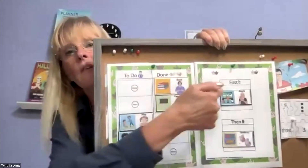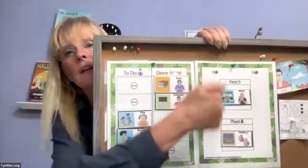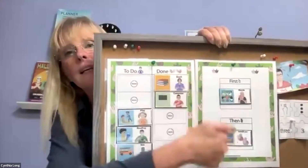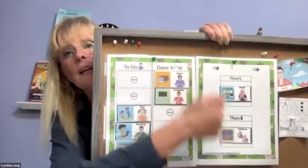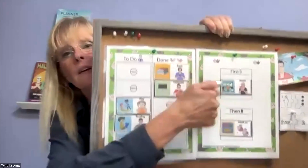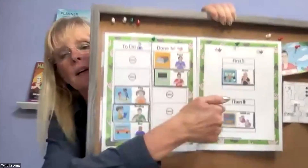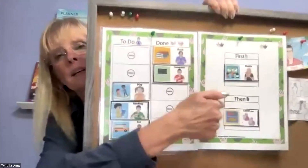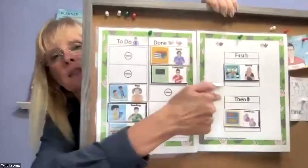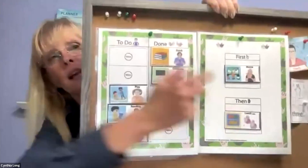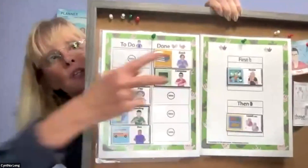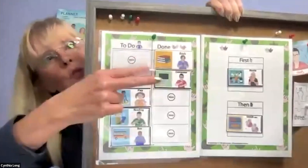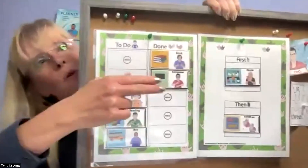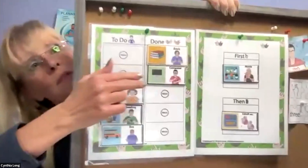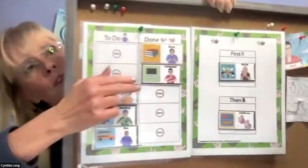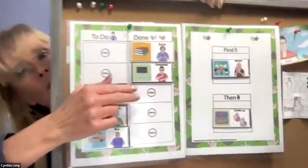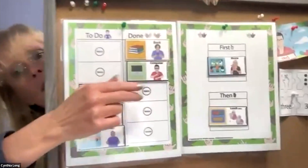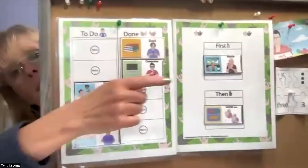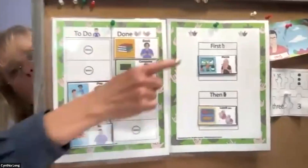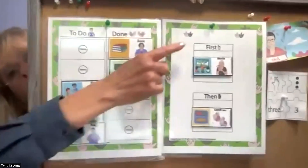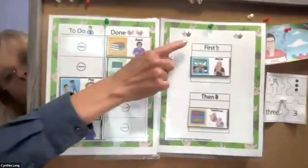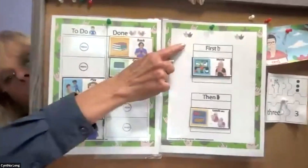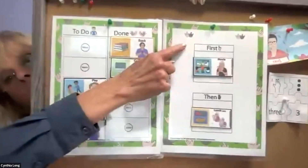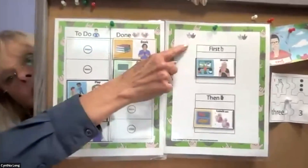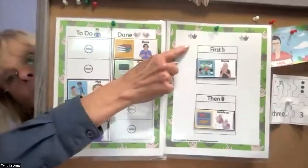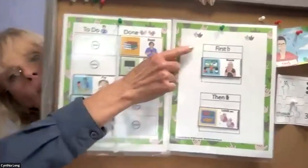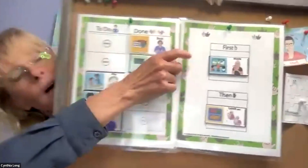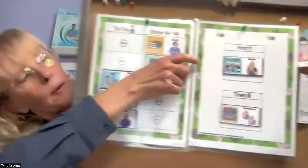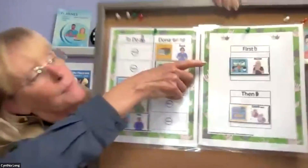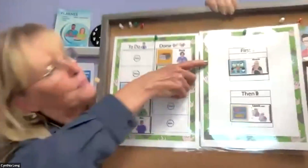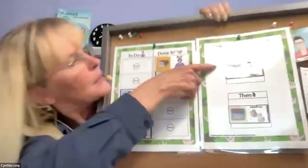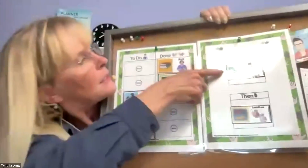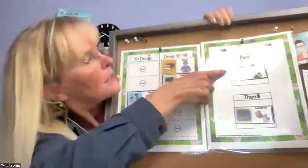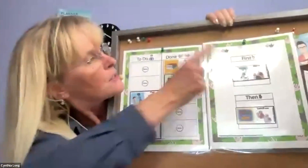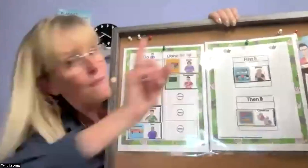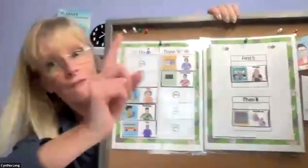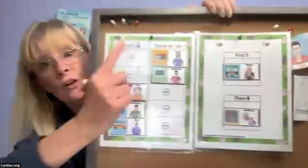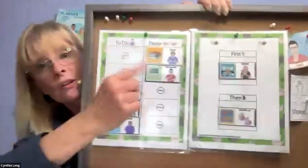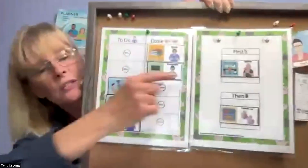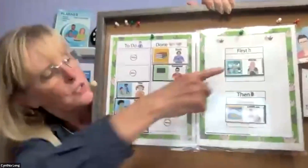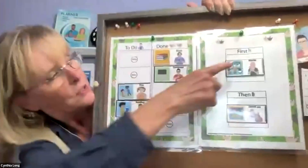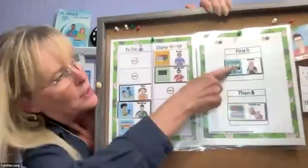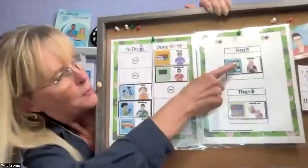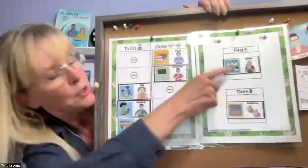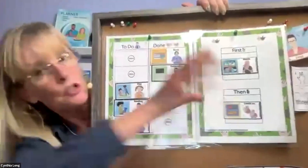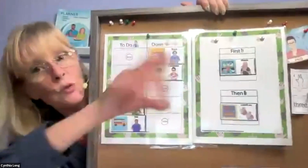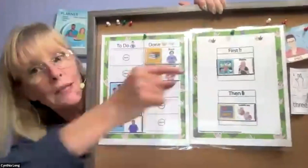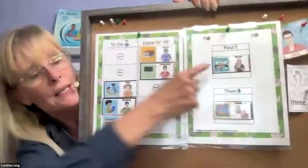over here is a shorter version. So it is first, I'm going to do